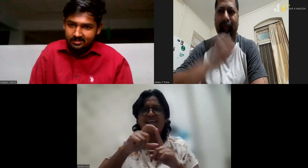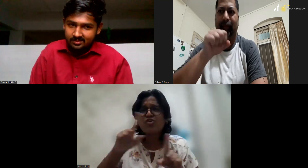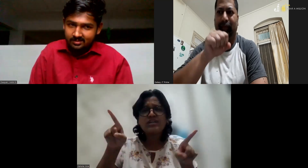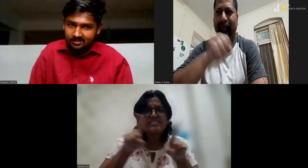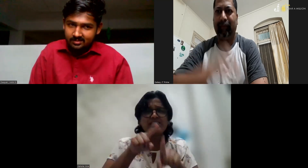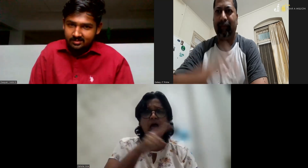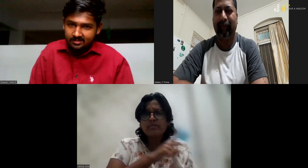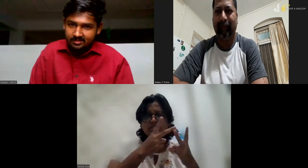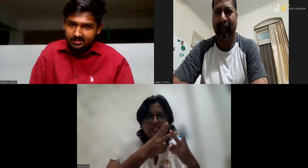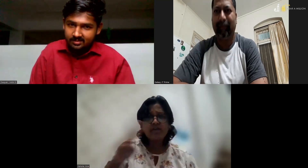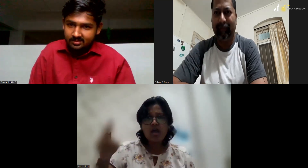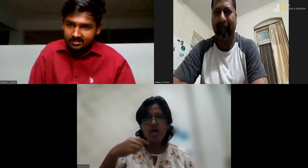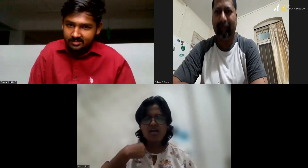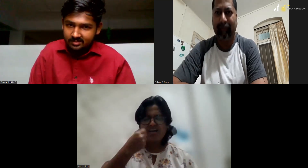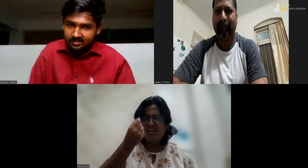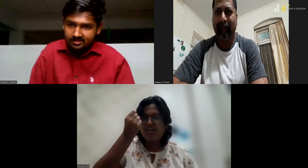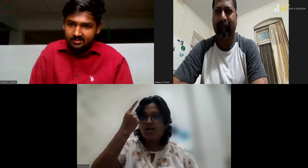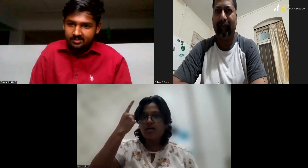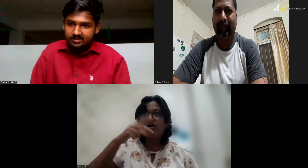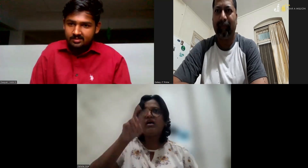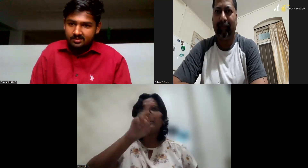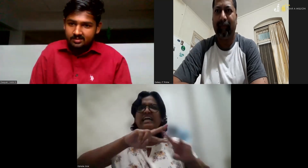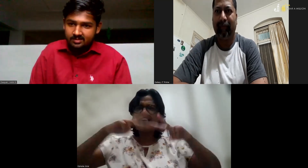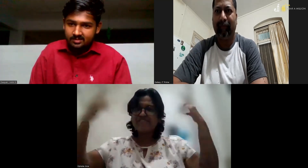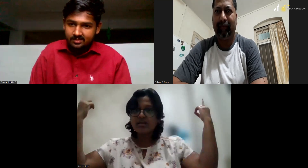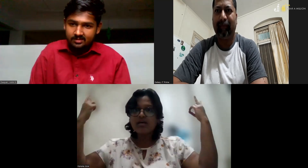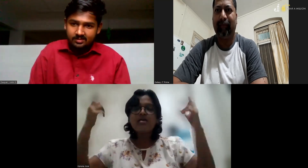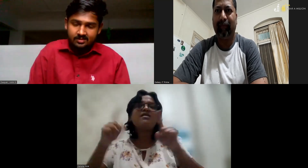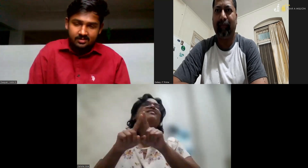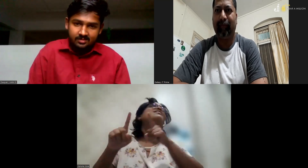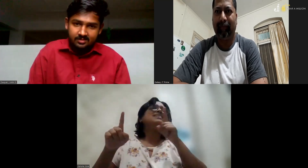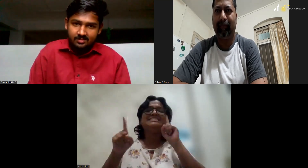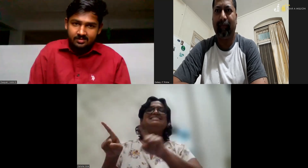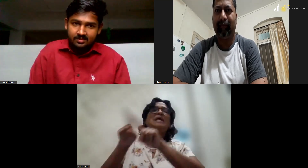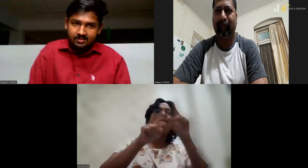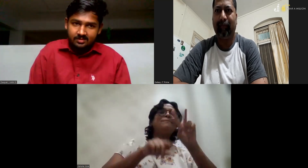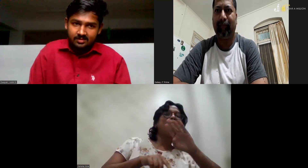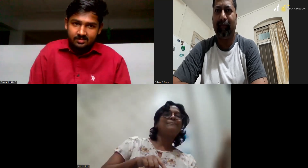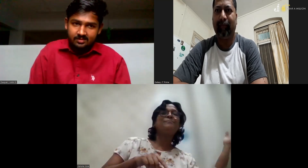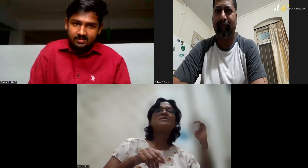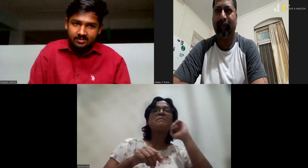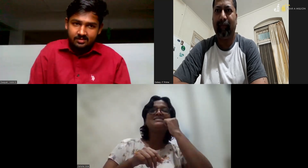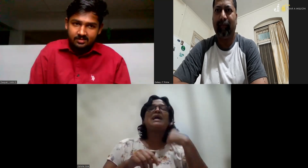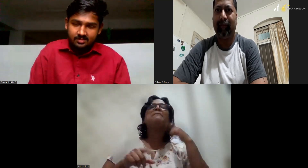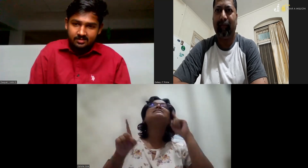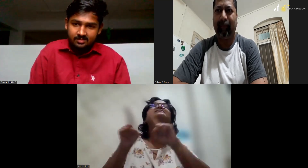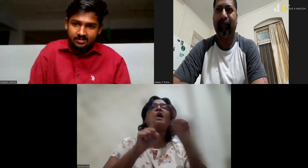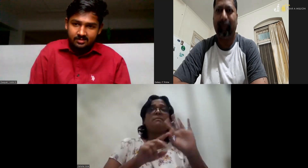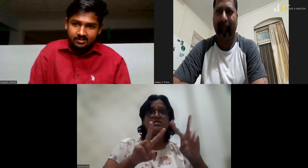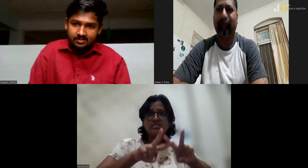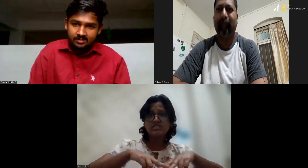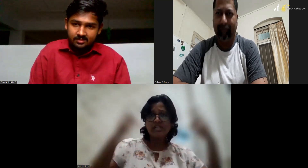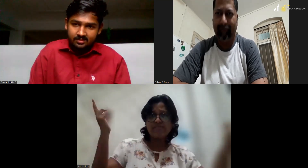So I wanted to go in a different state. And when I traveled, I found something